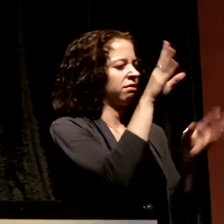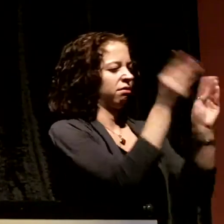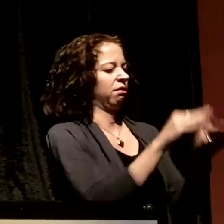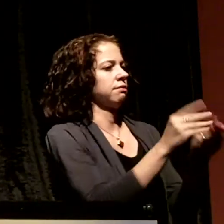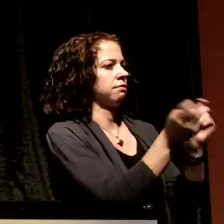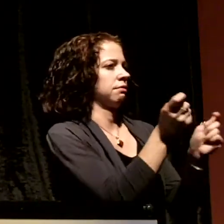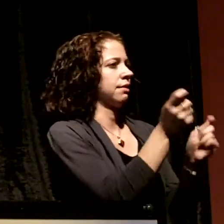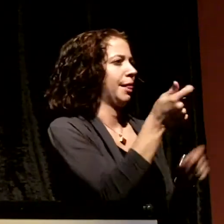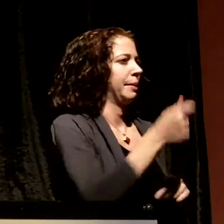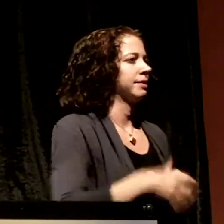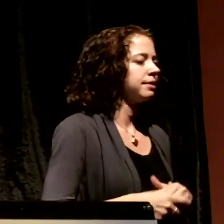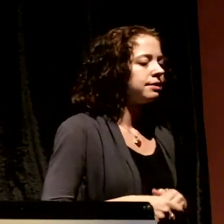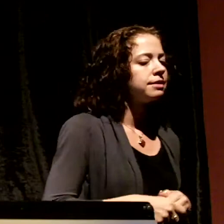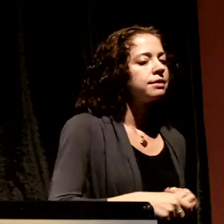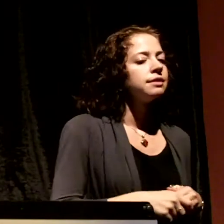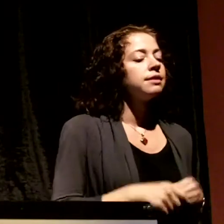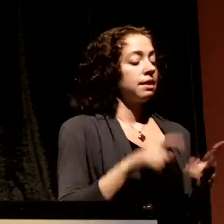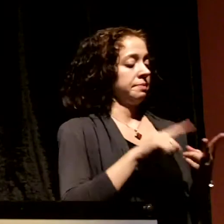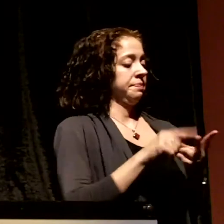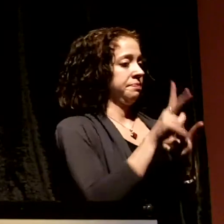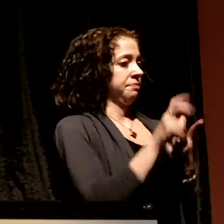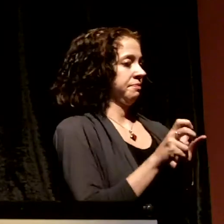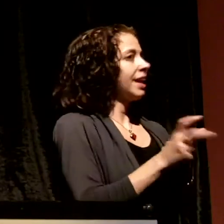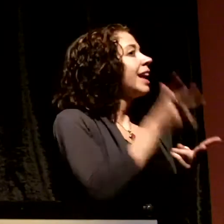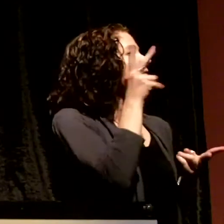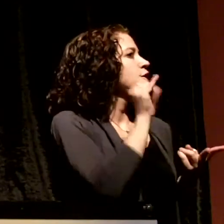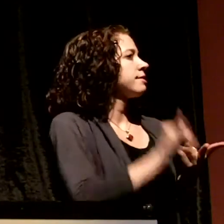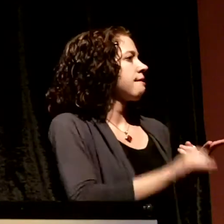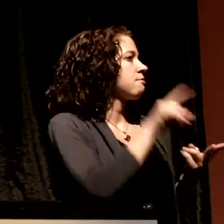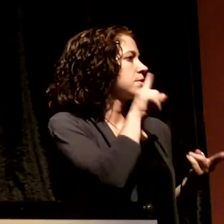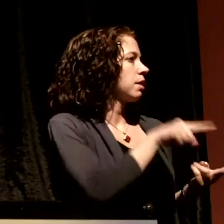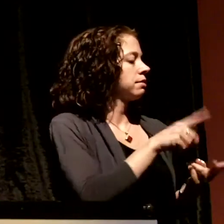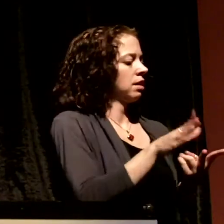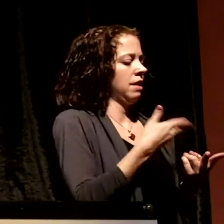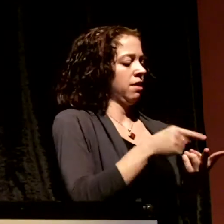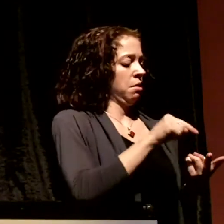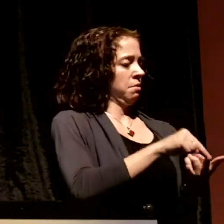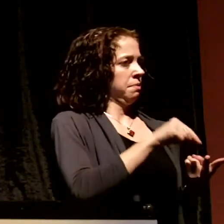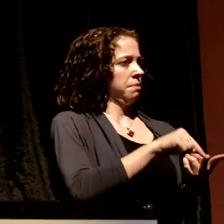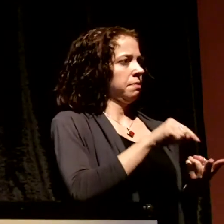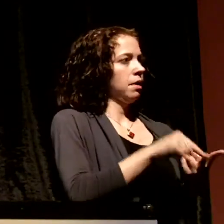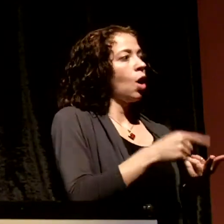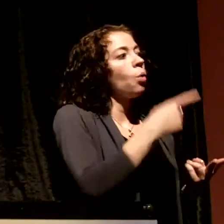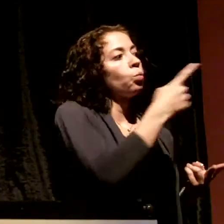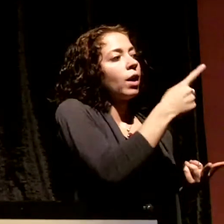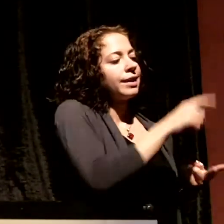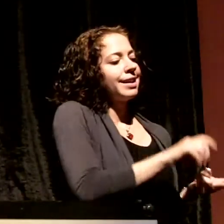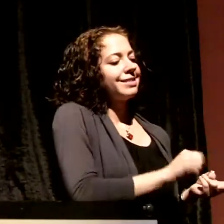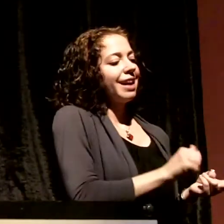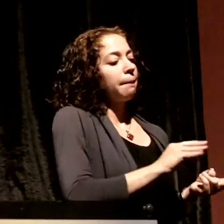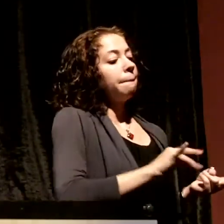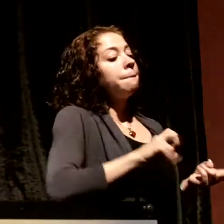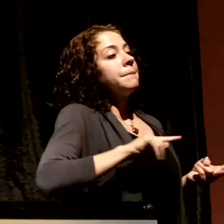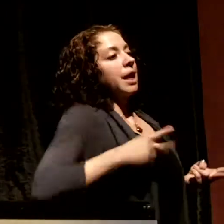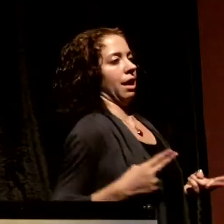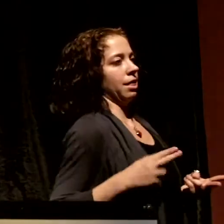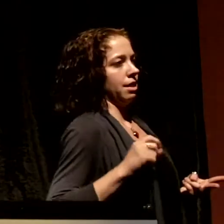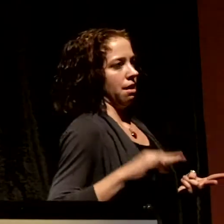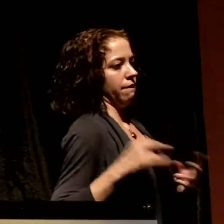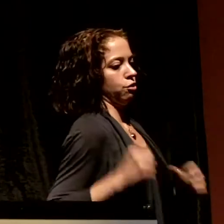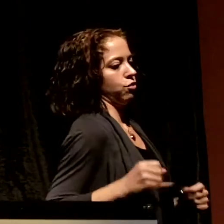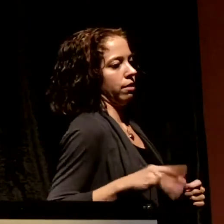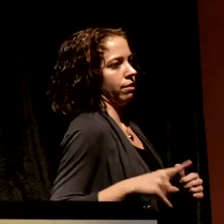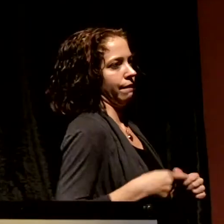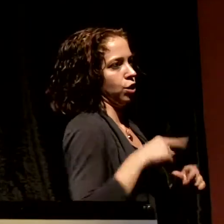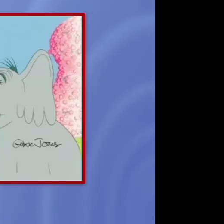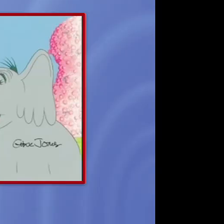too. The reader can hear this reflected response, even though it's 1/10,000,000th of the strength of the wave that was sent